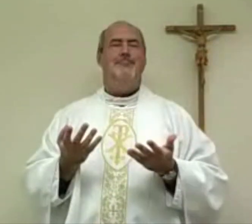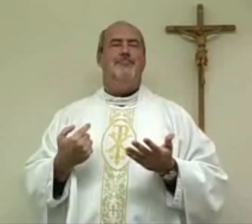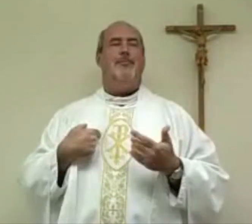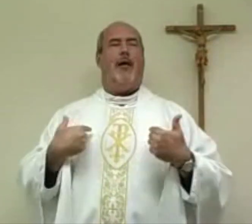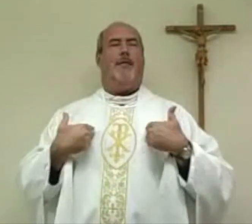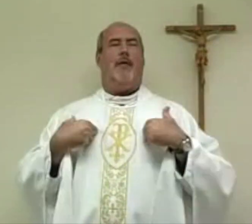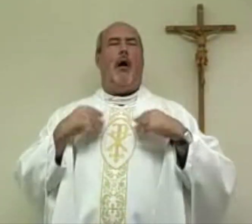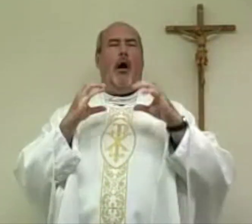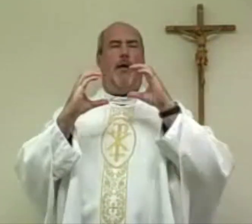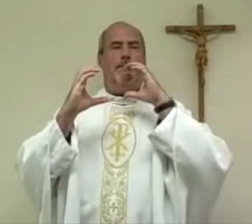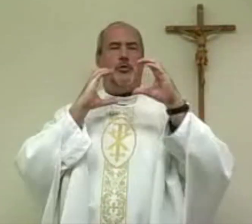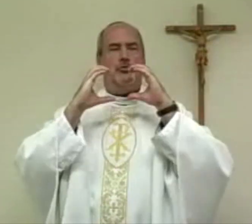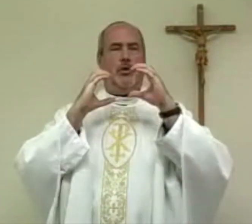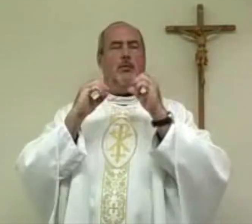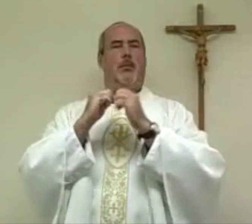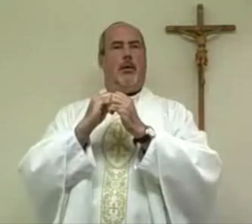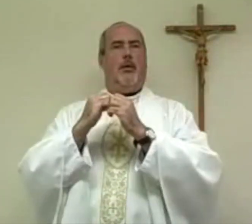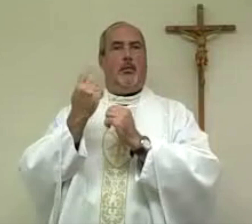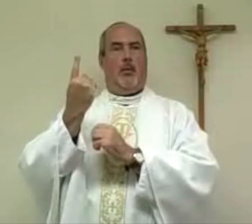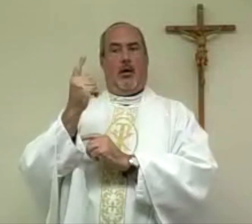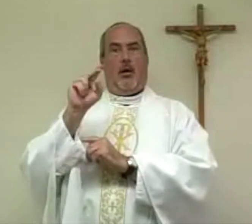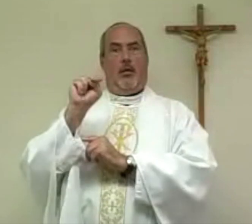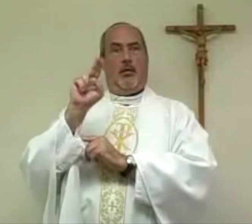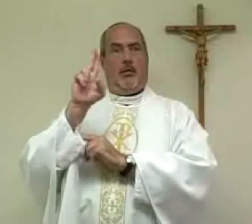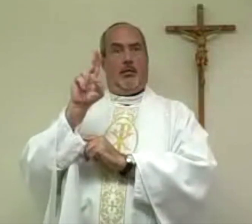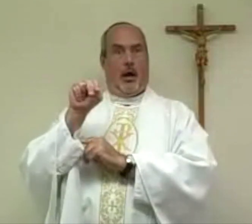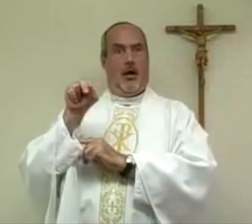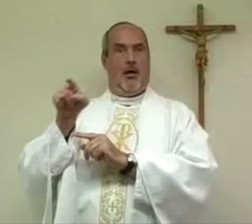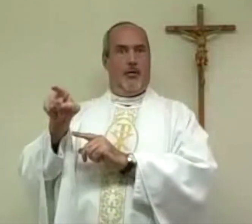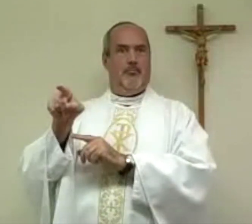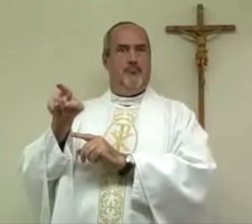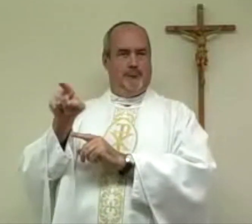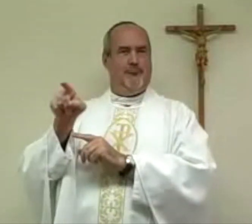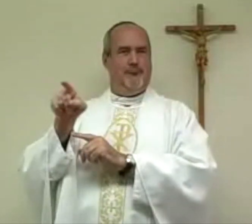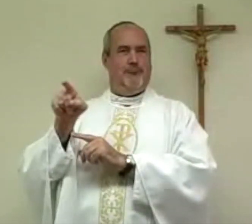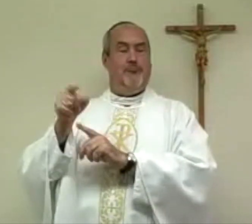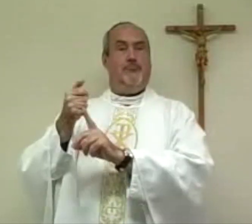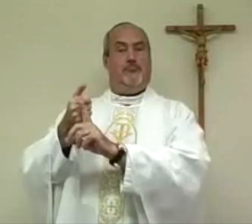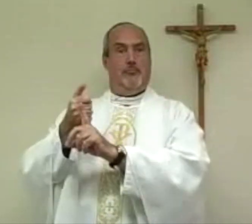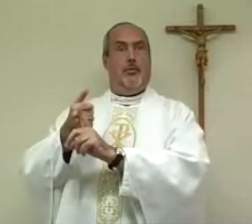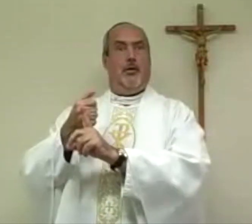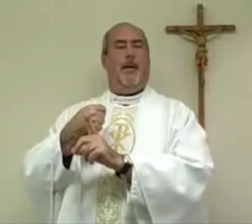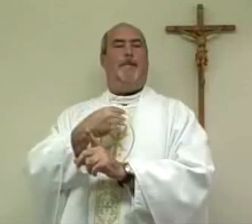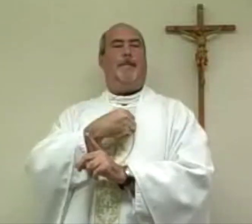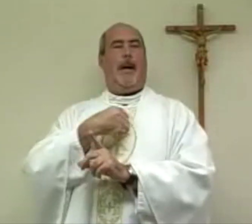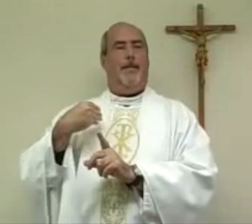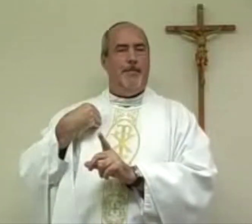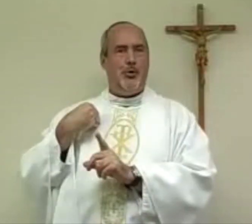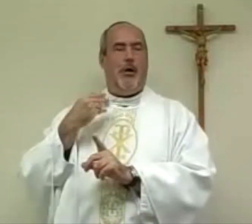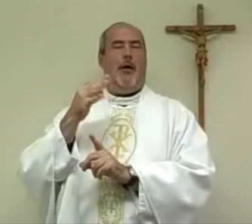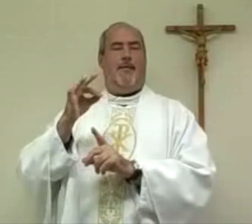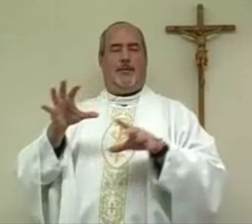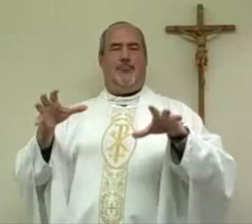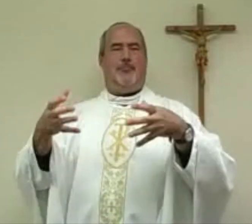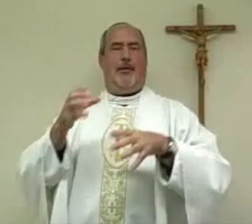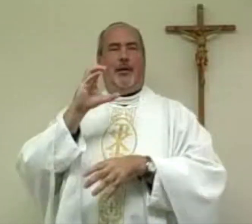In reading today's gospel, it made me think of a conversation I had with a nun who is